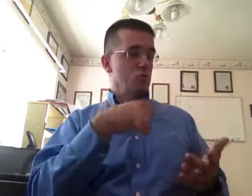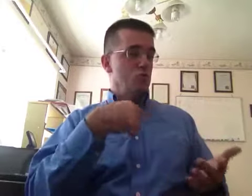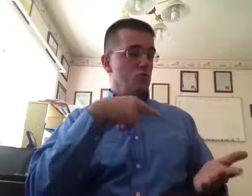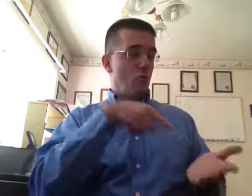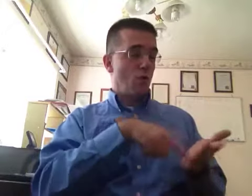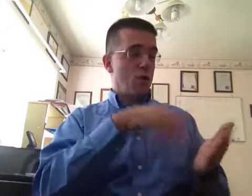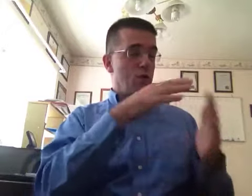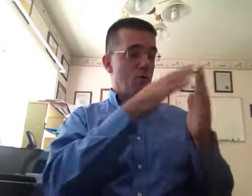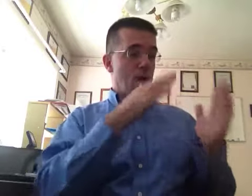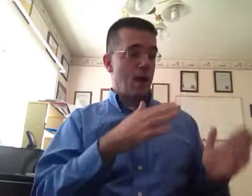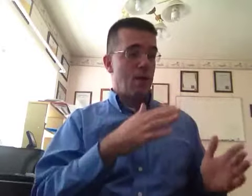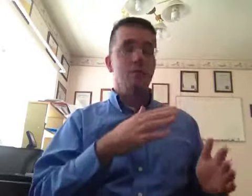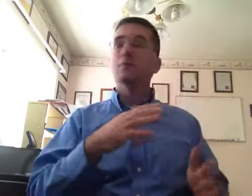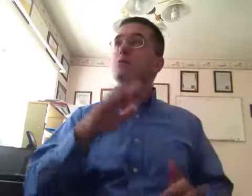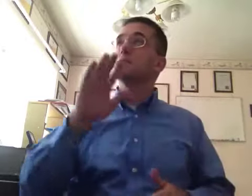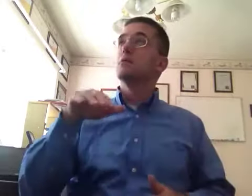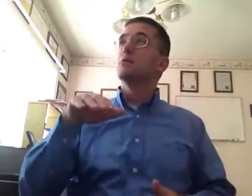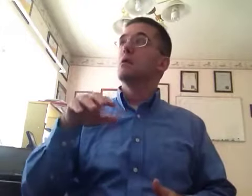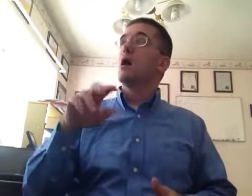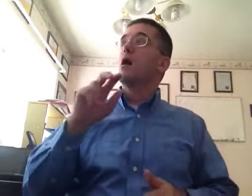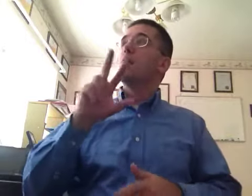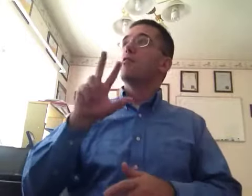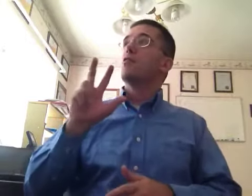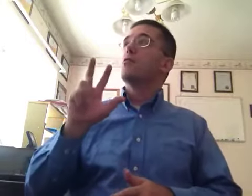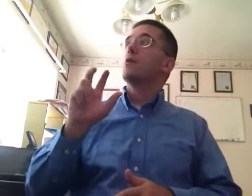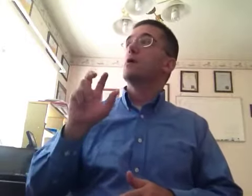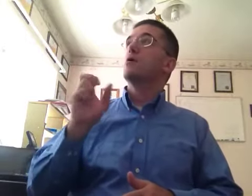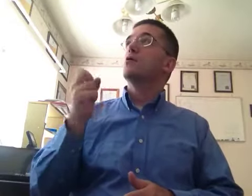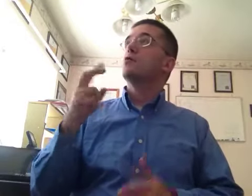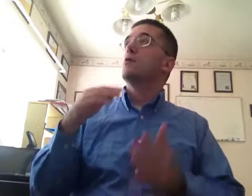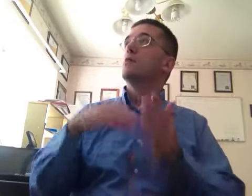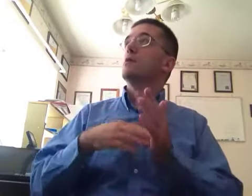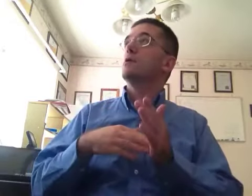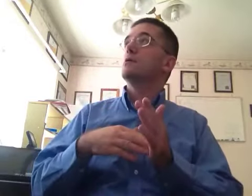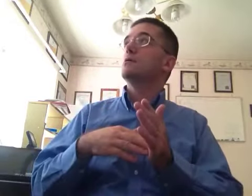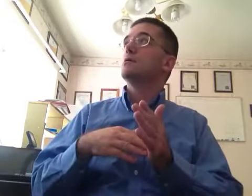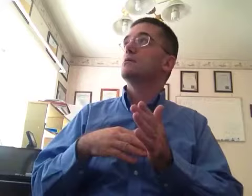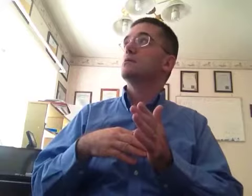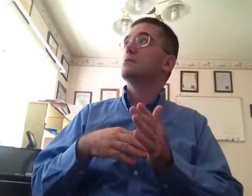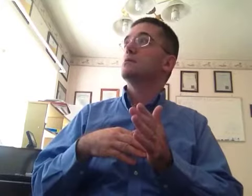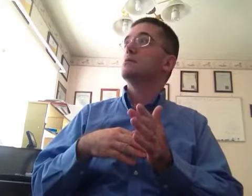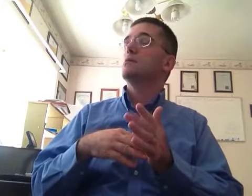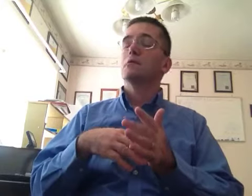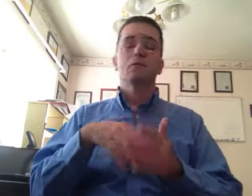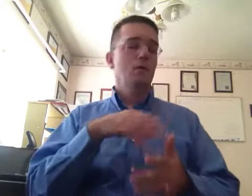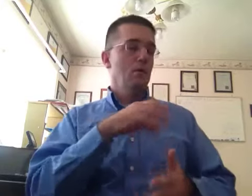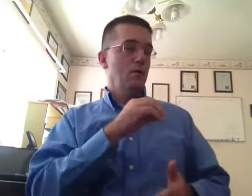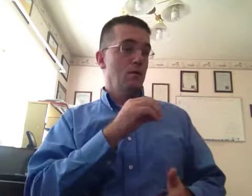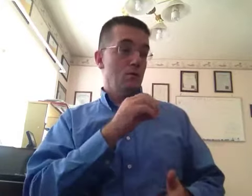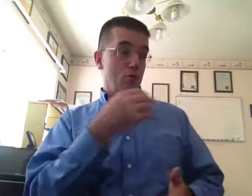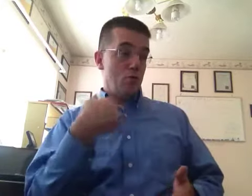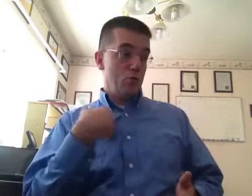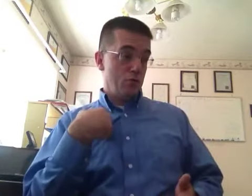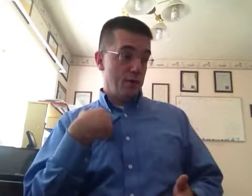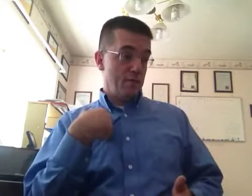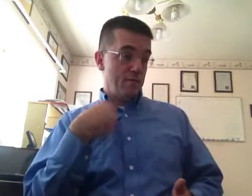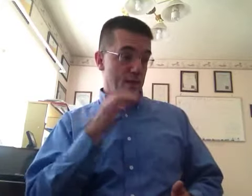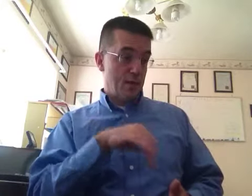Yes, sir. How much do you have saved total? 490. Wow. Pretty incredible. Like I said, we've lived under principles,